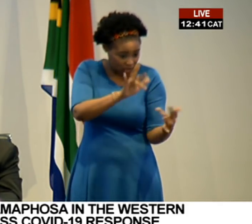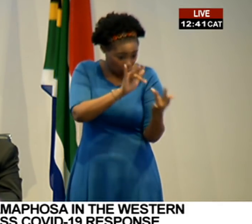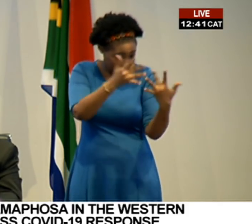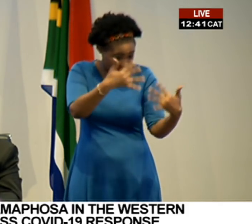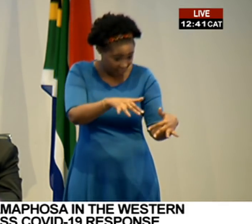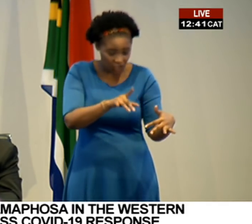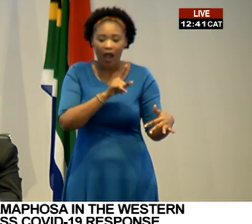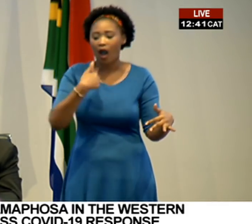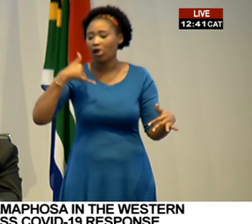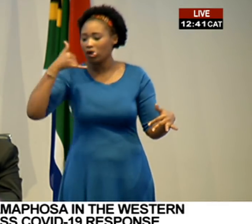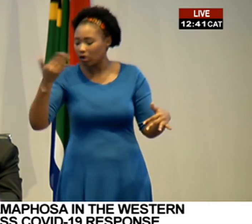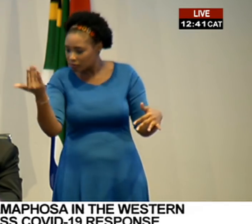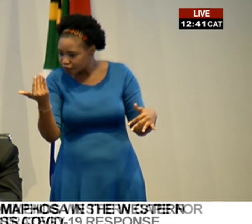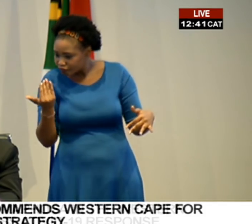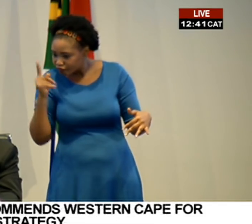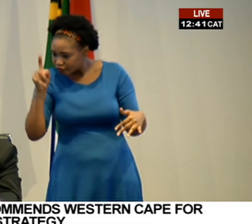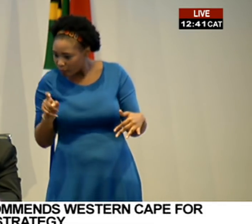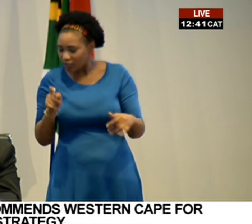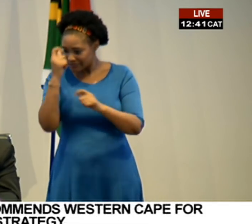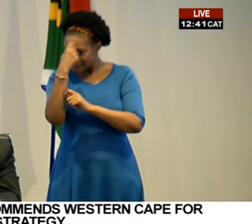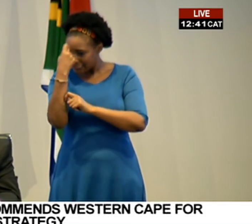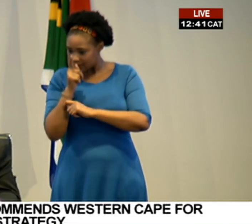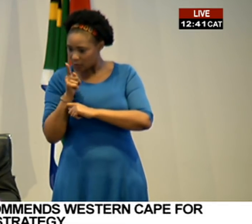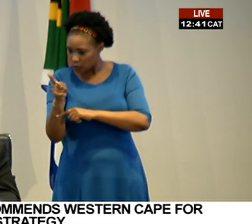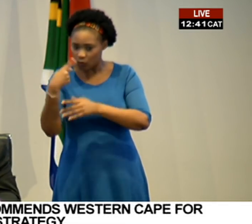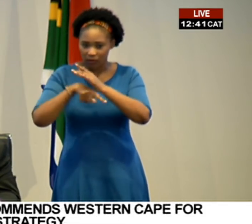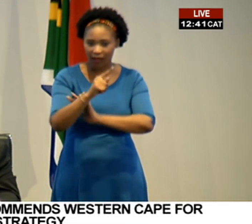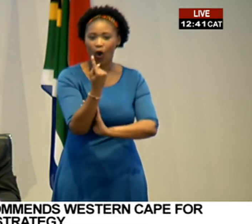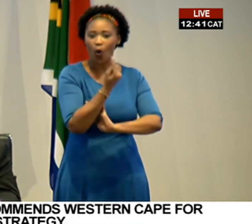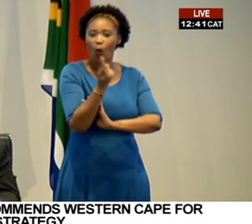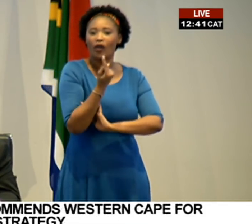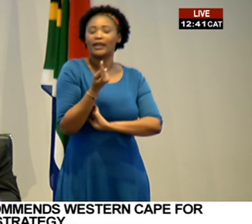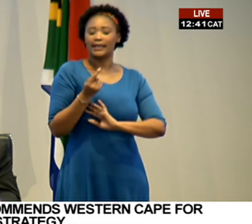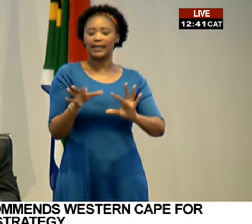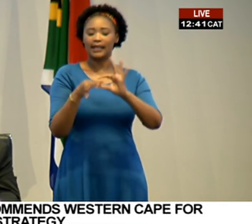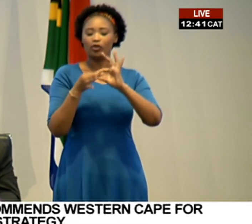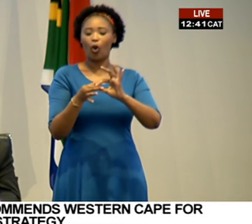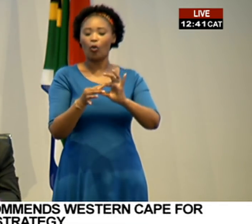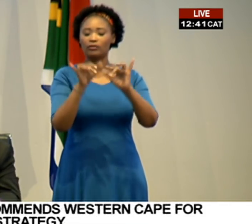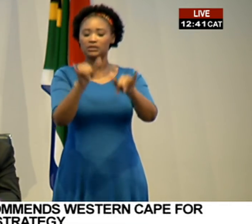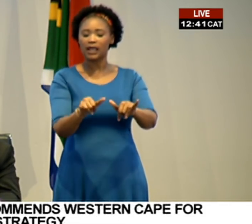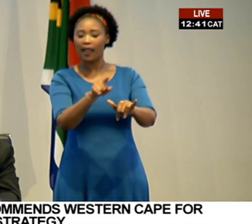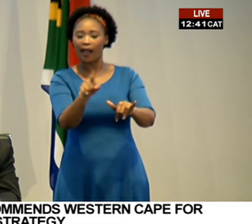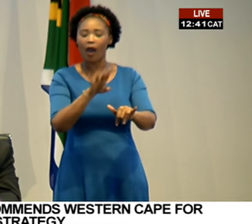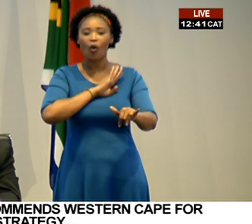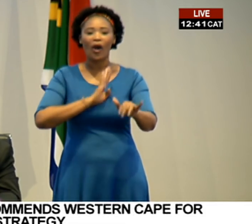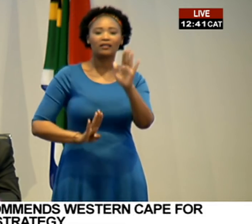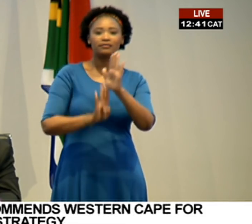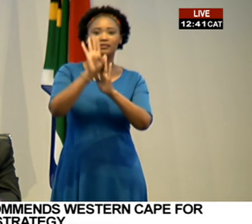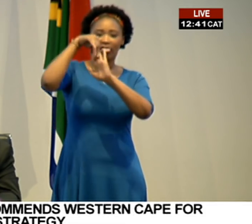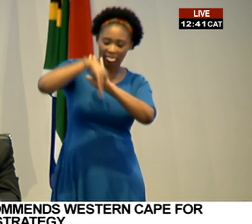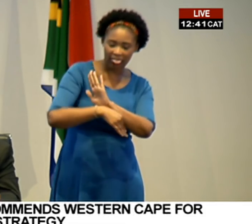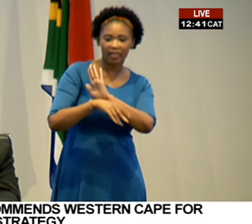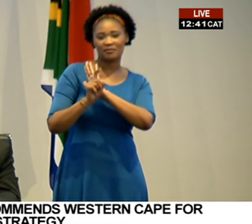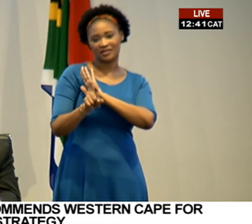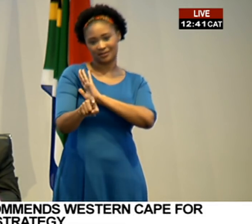them, quarantine them, and make sure that we are able to flatten the curve on an